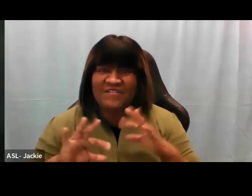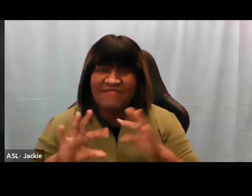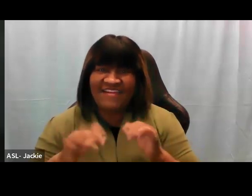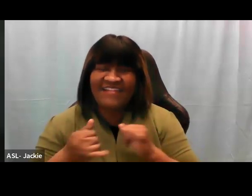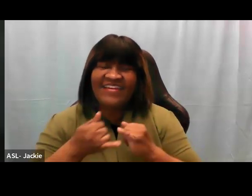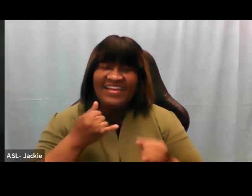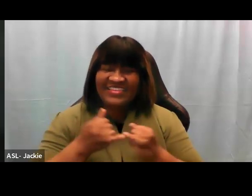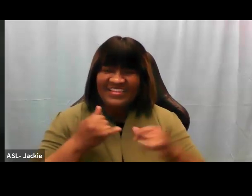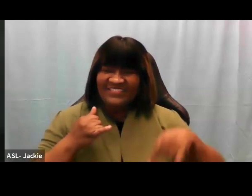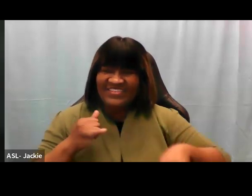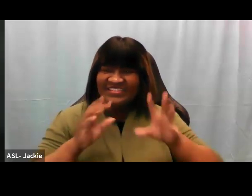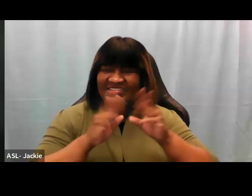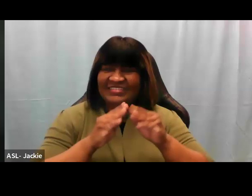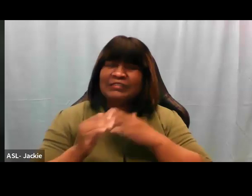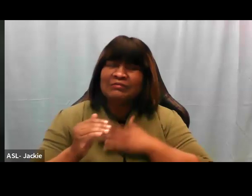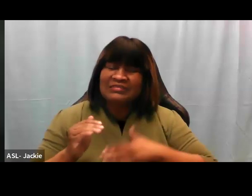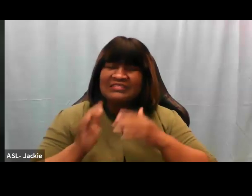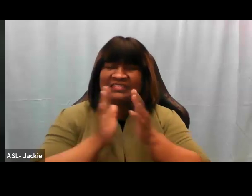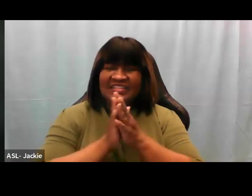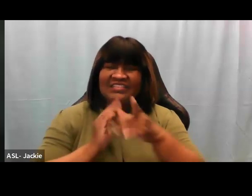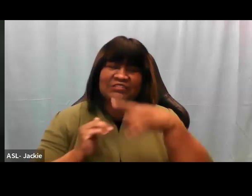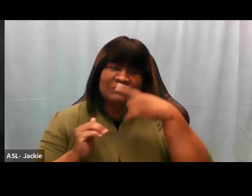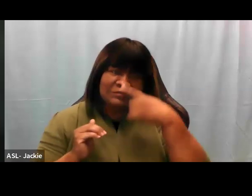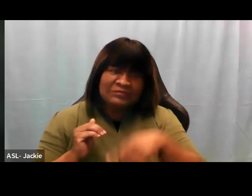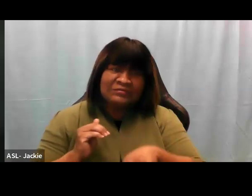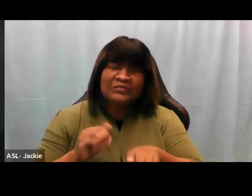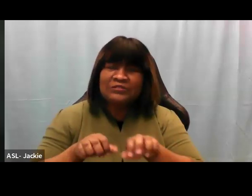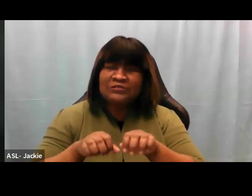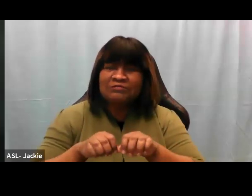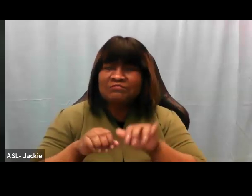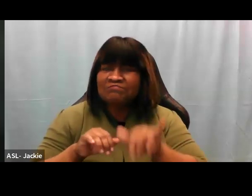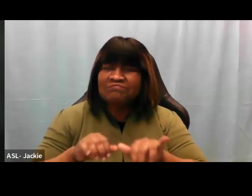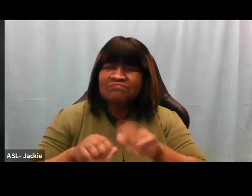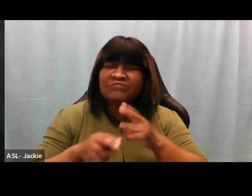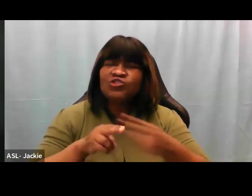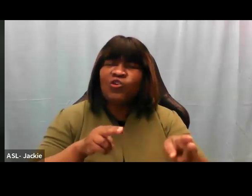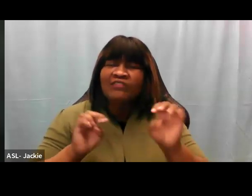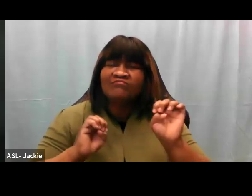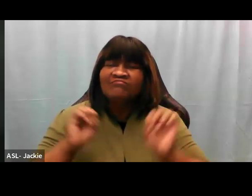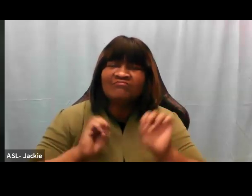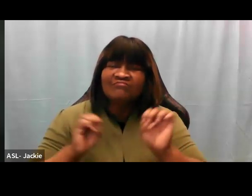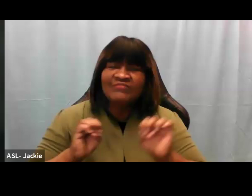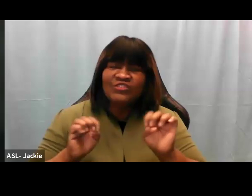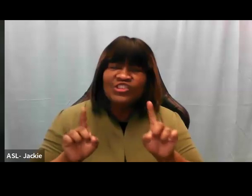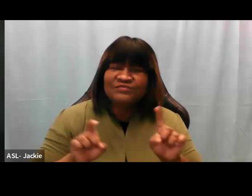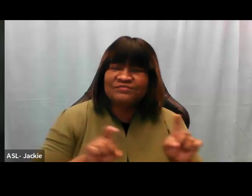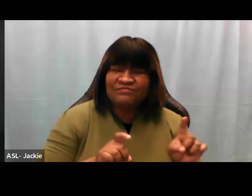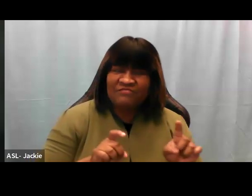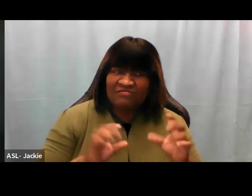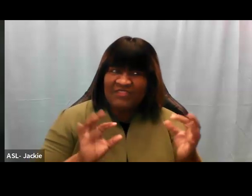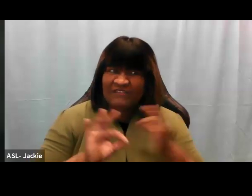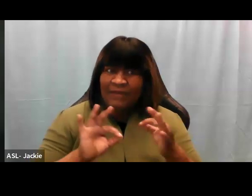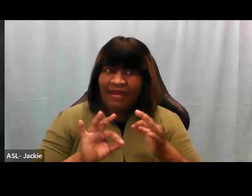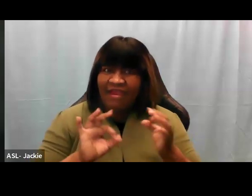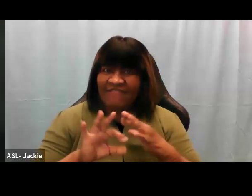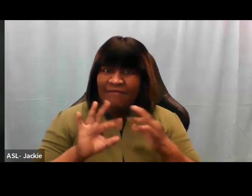end of the webinar, we please ask that you complete our short evaluation feedback. This